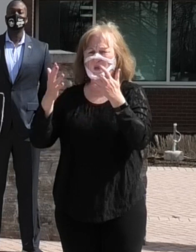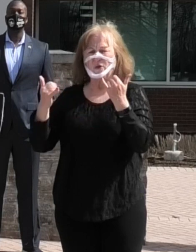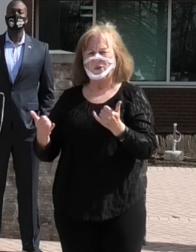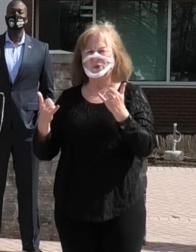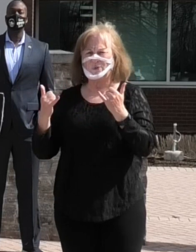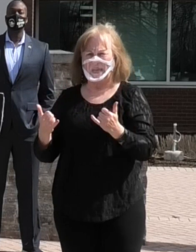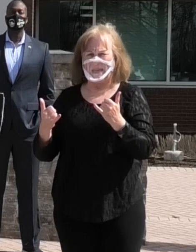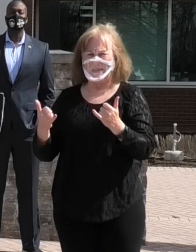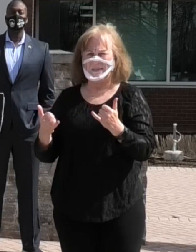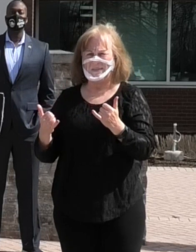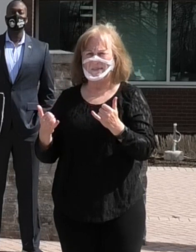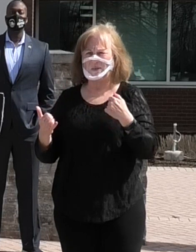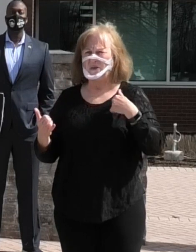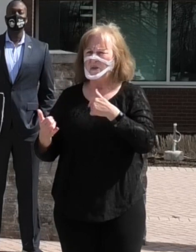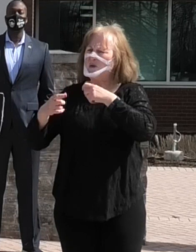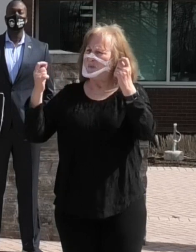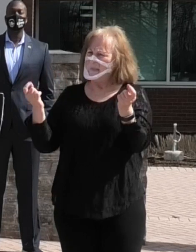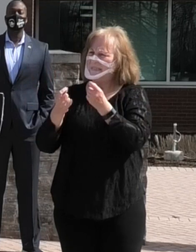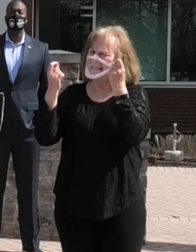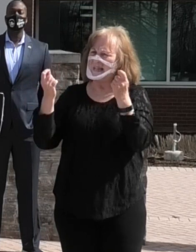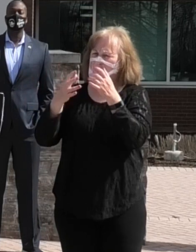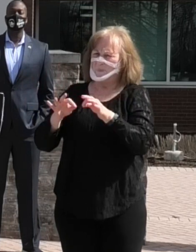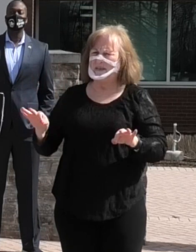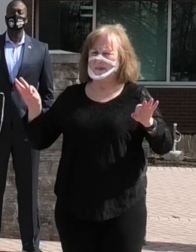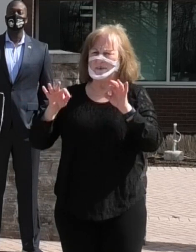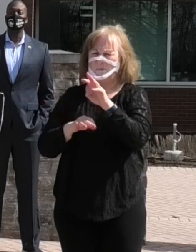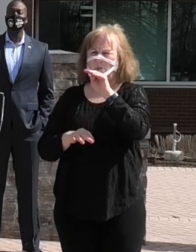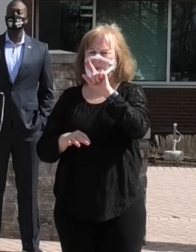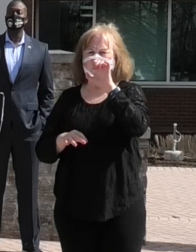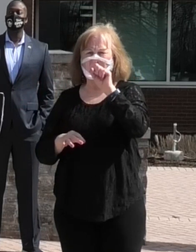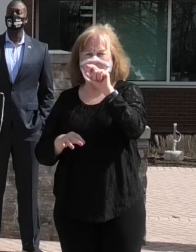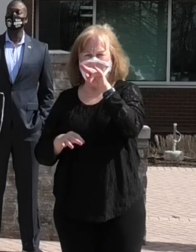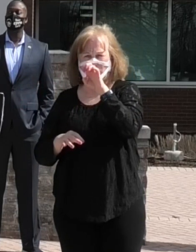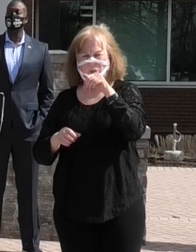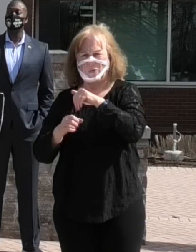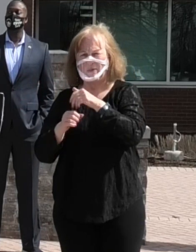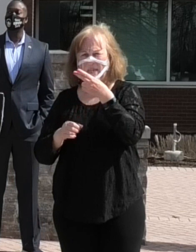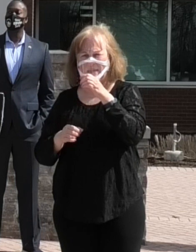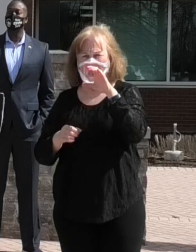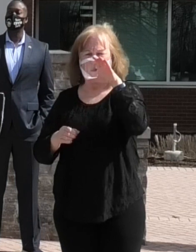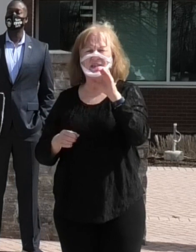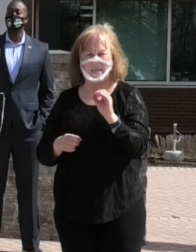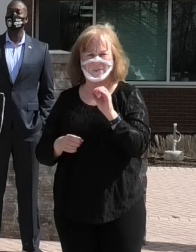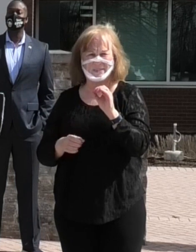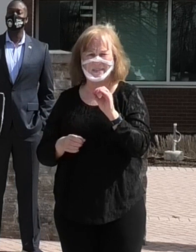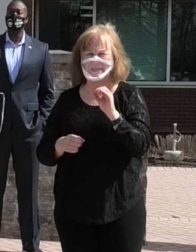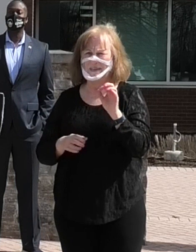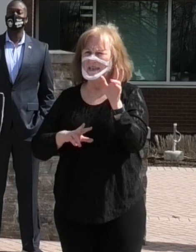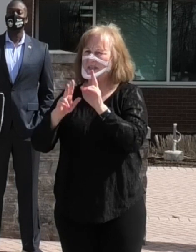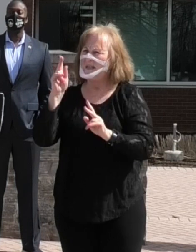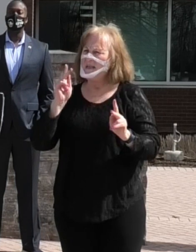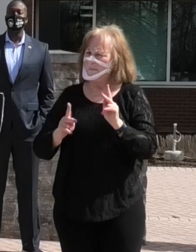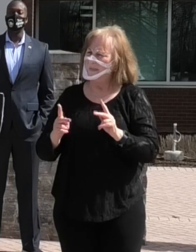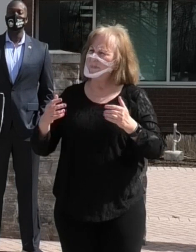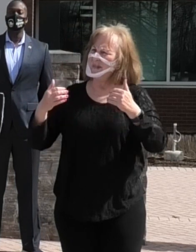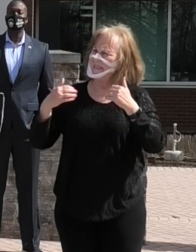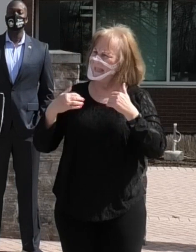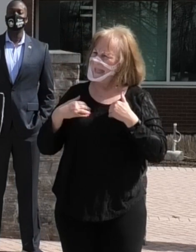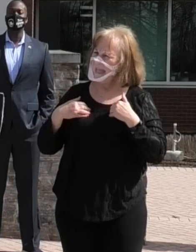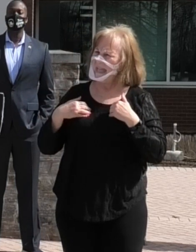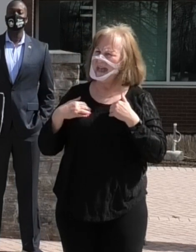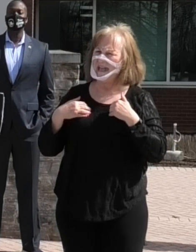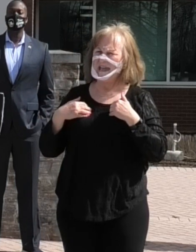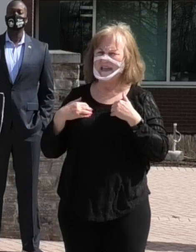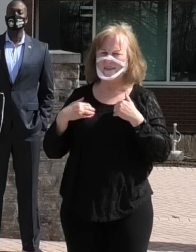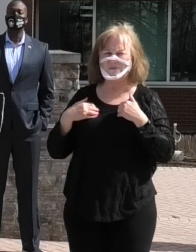Today, we celebrate an important milestone in Howard County, where people have a